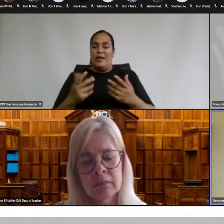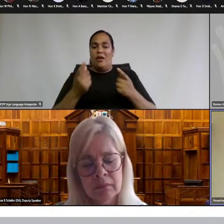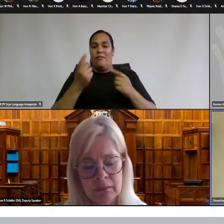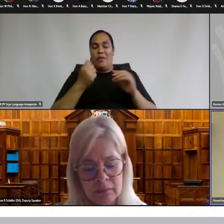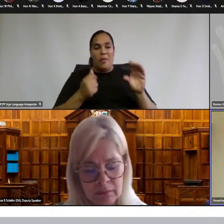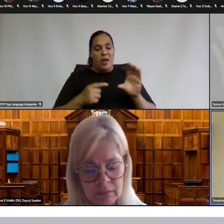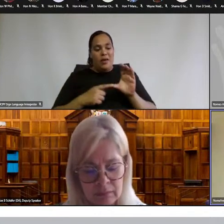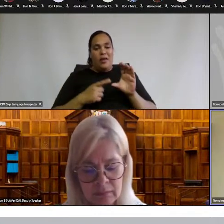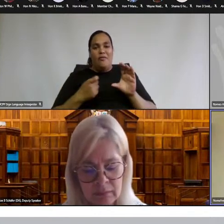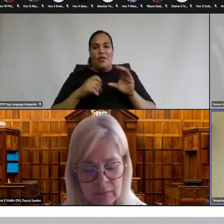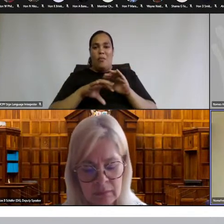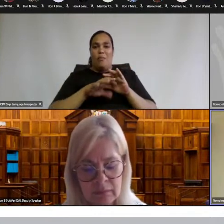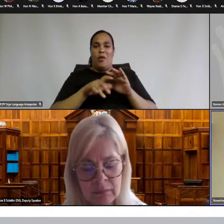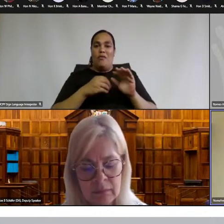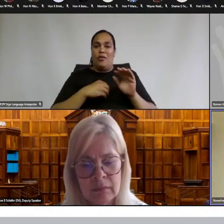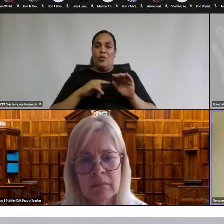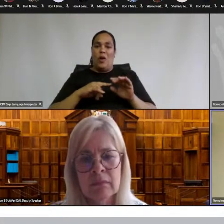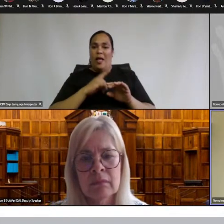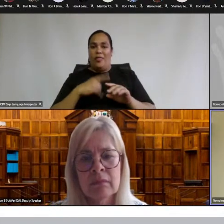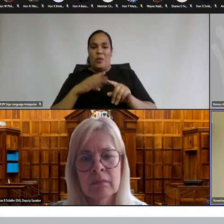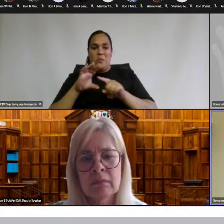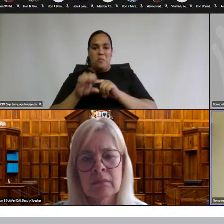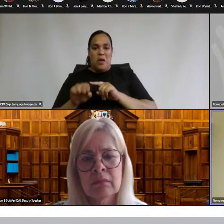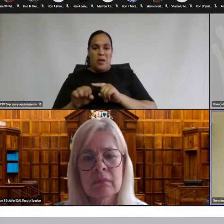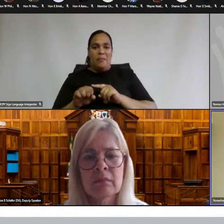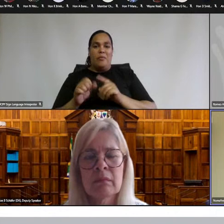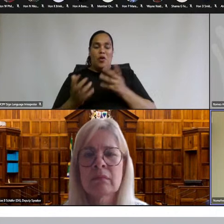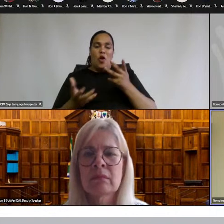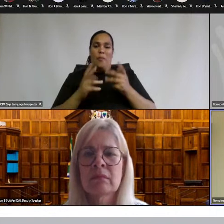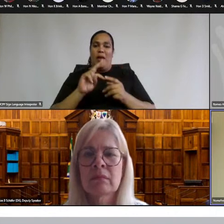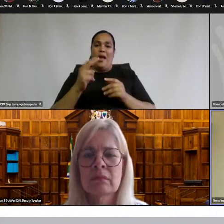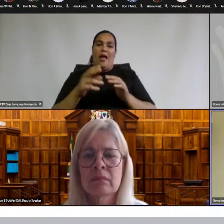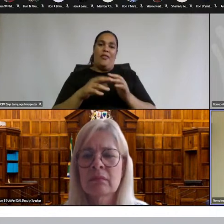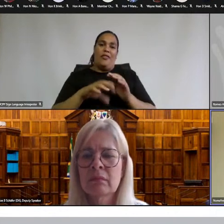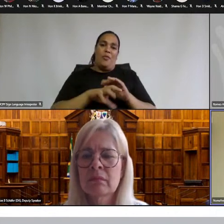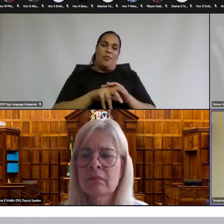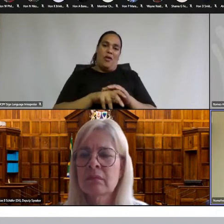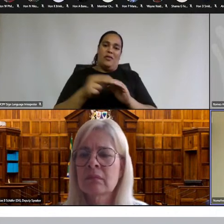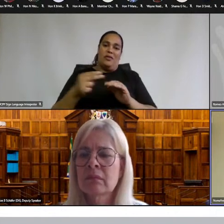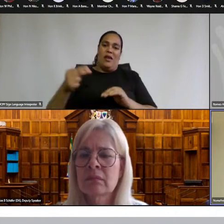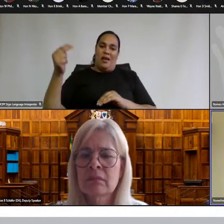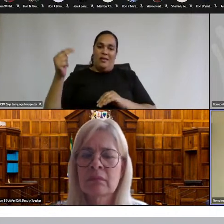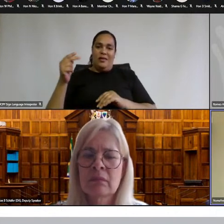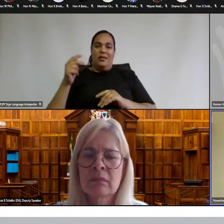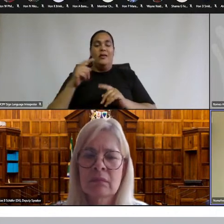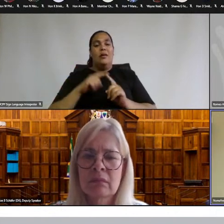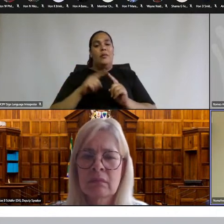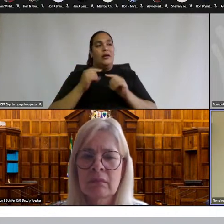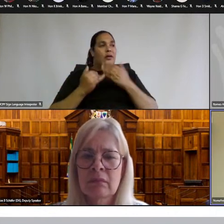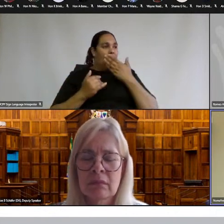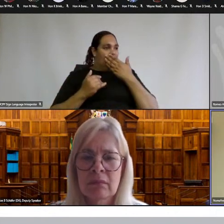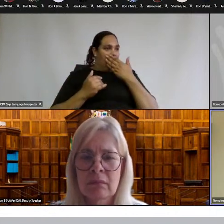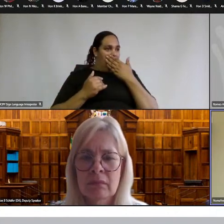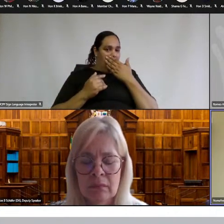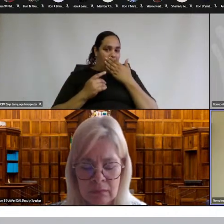comes from the province to the health, you'll find that compared to other provinces is highest. And as yet, now coming to the outer years of